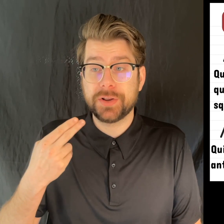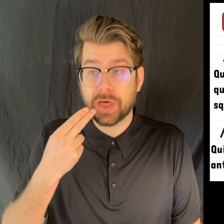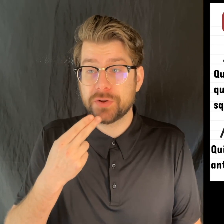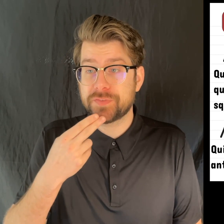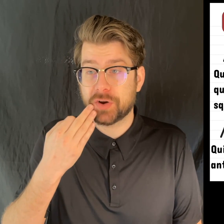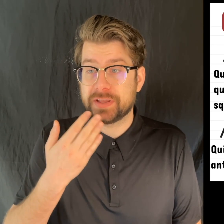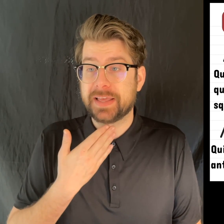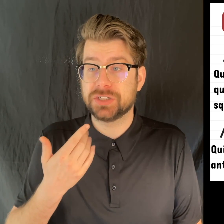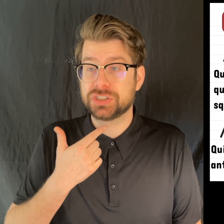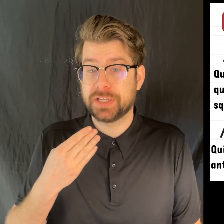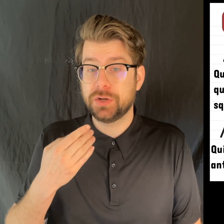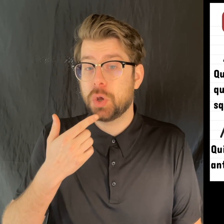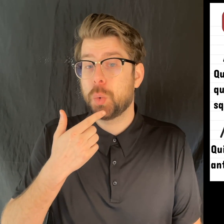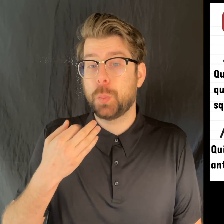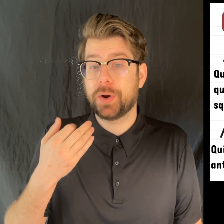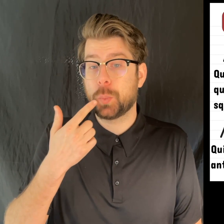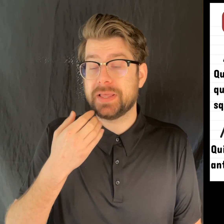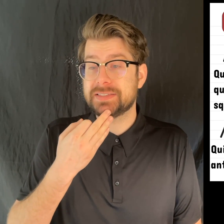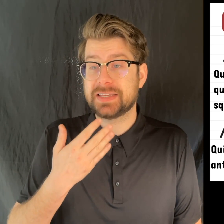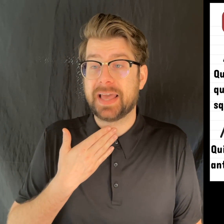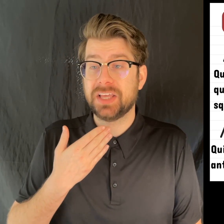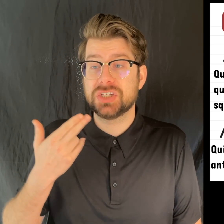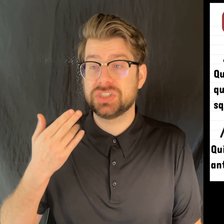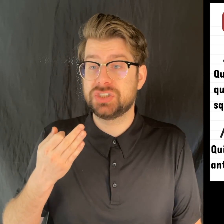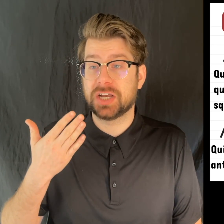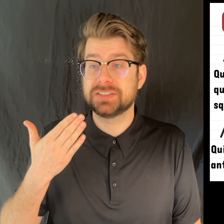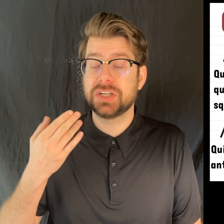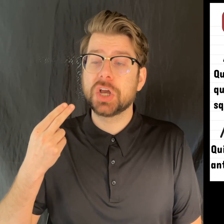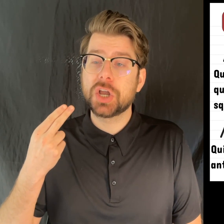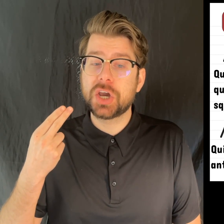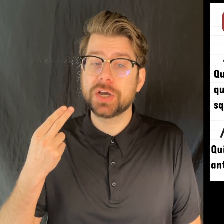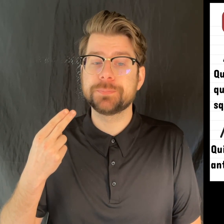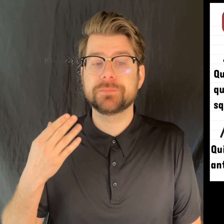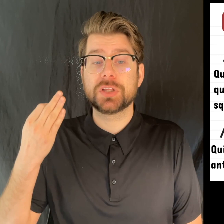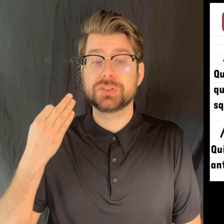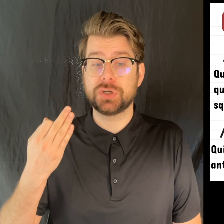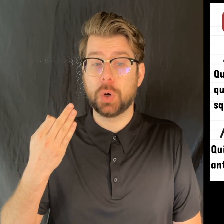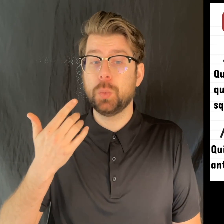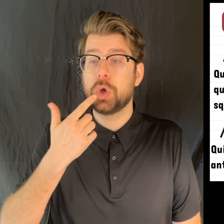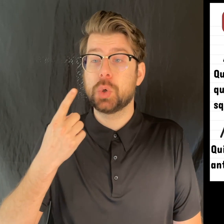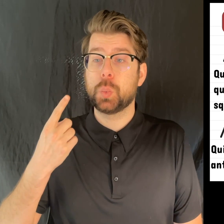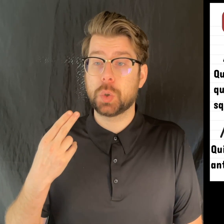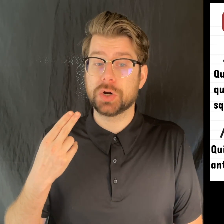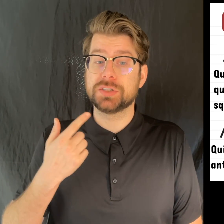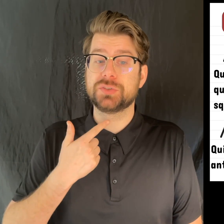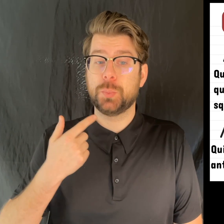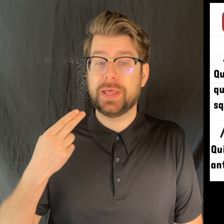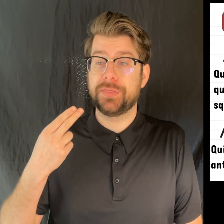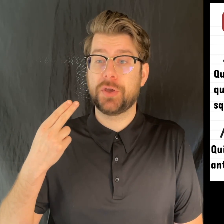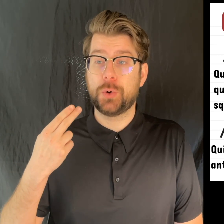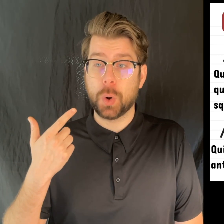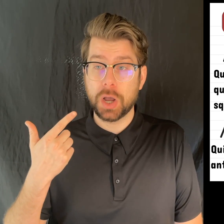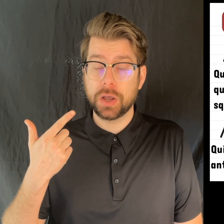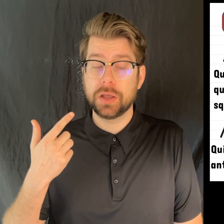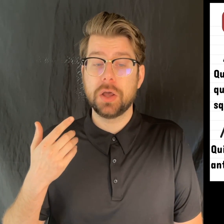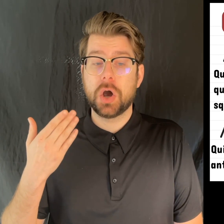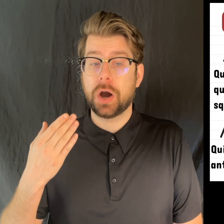Another variation where we say just k. So words with qu